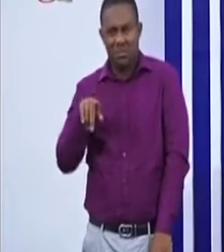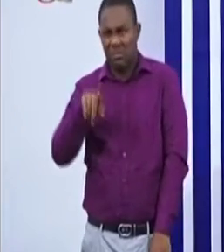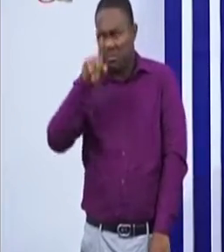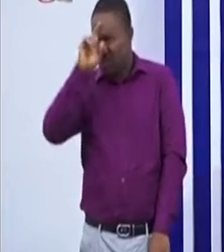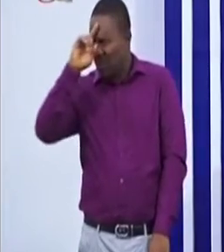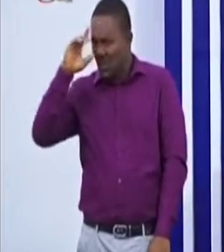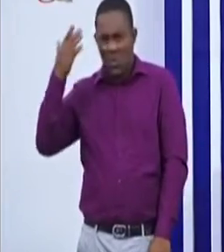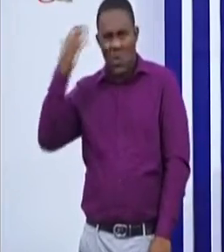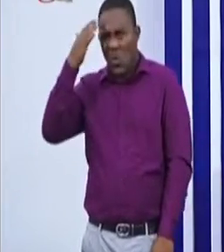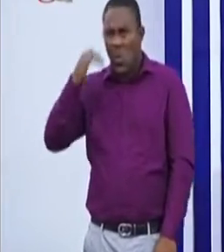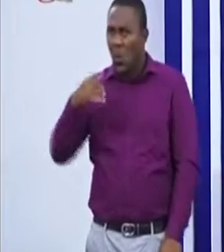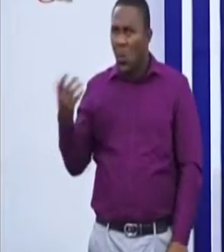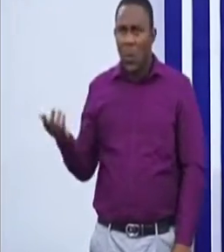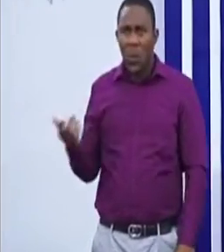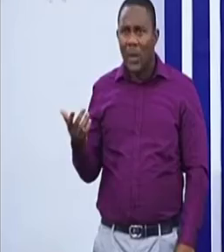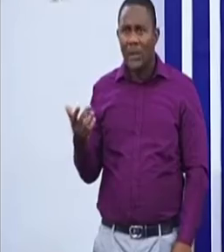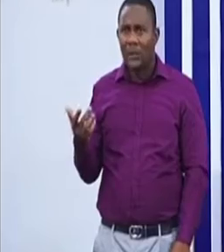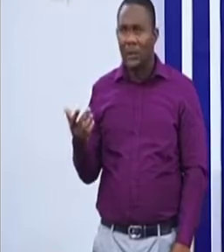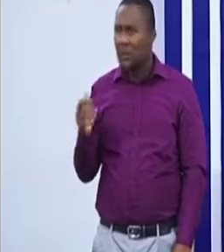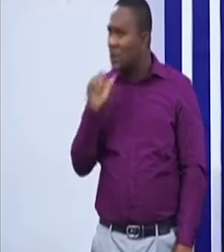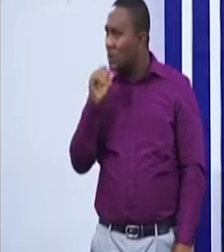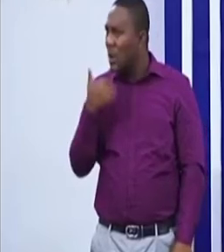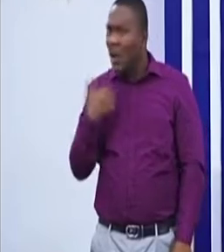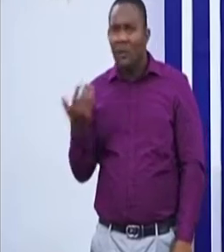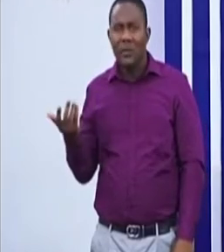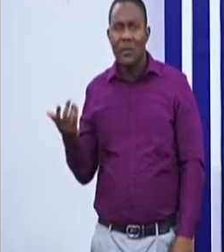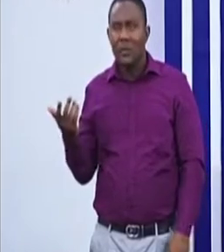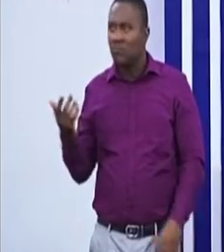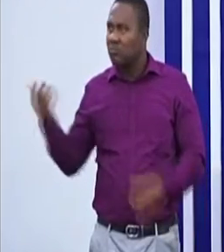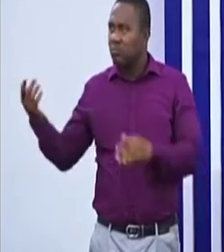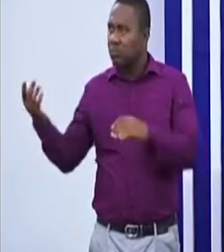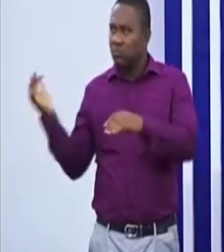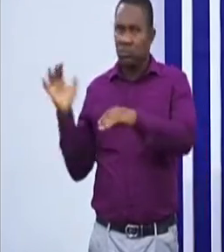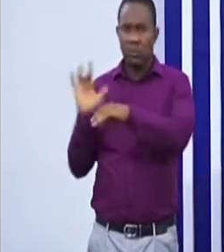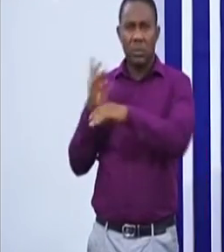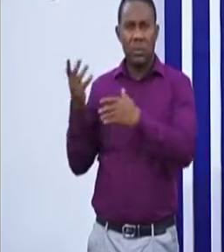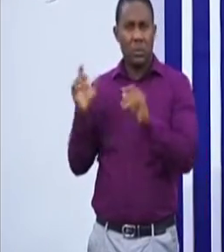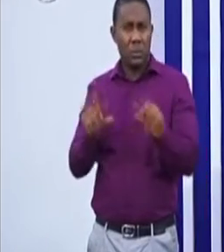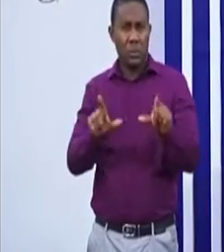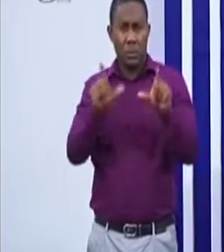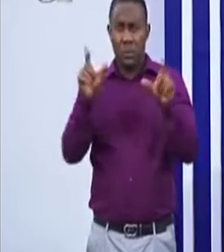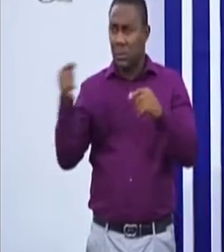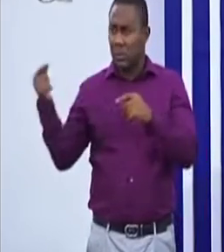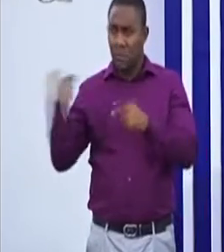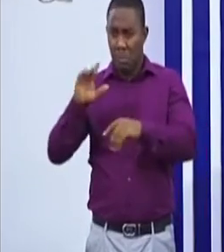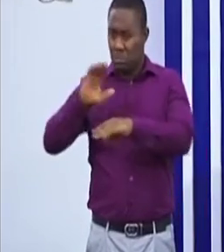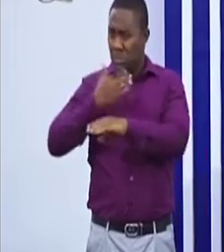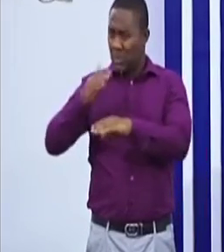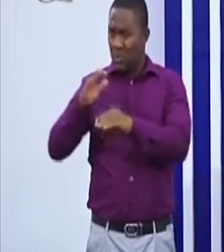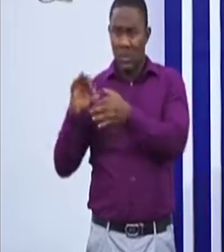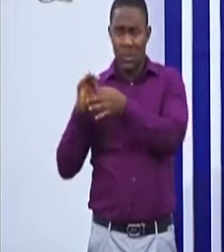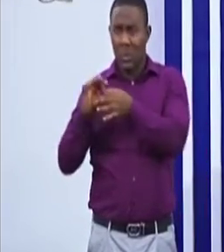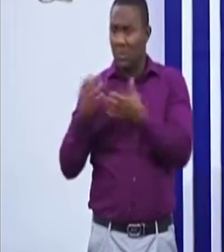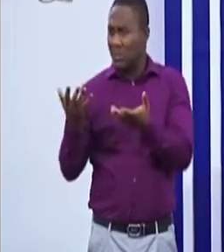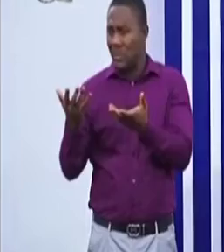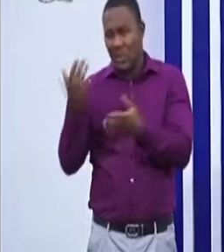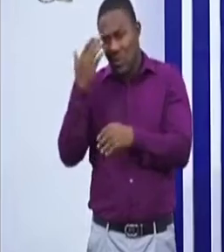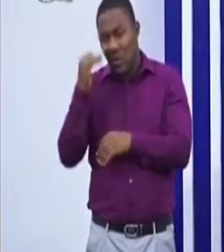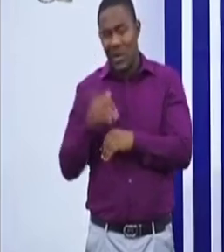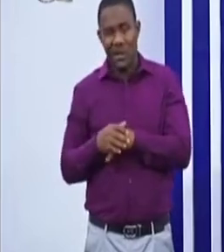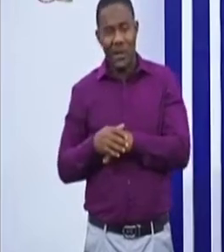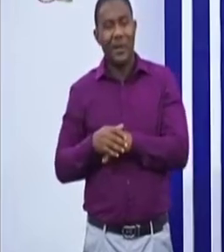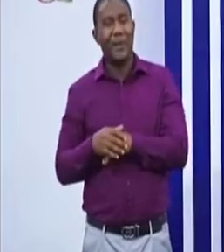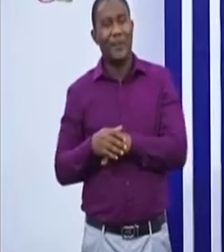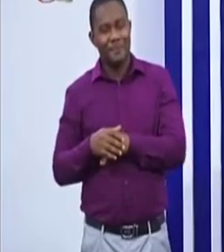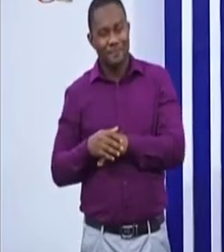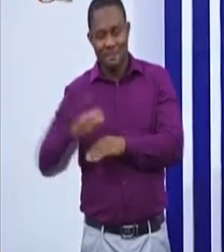why we had a virtual concert to launch this app. But I think that the musicians also saw it